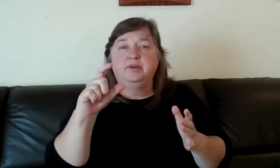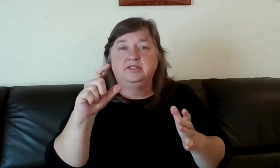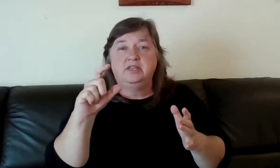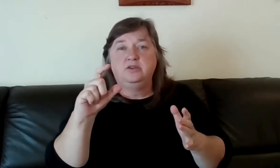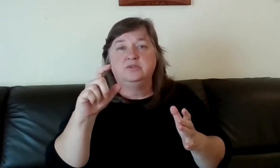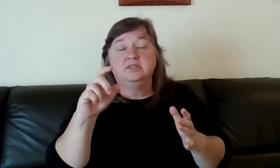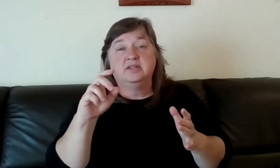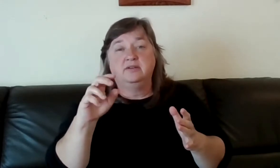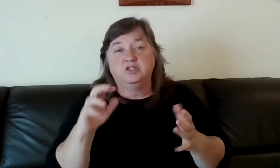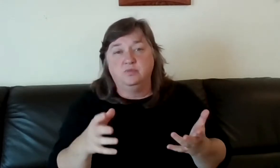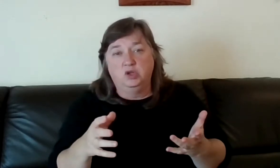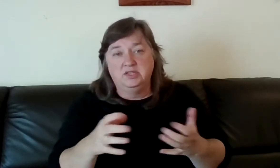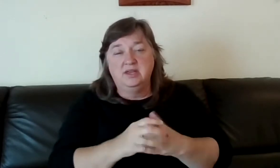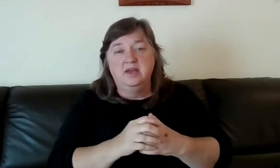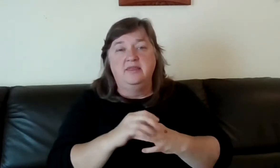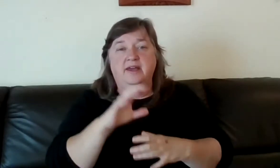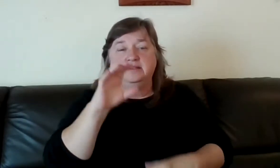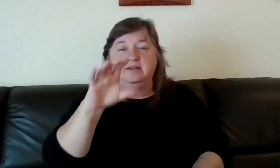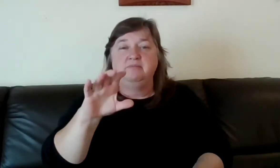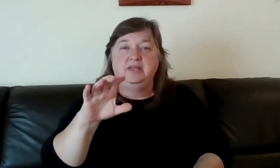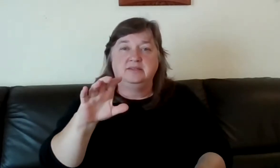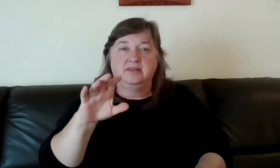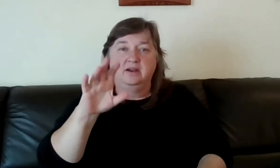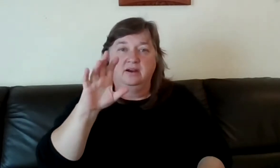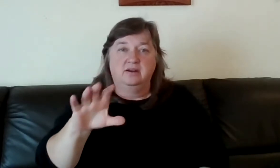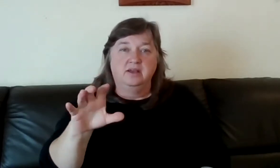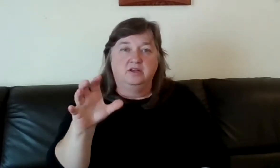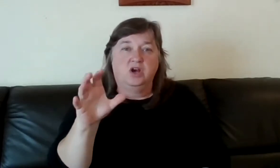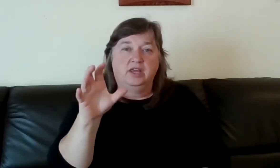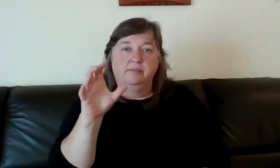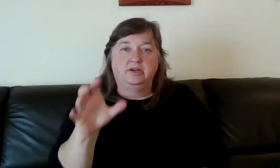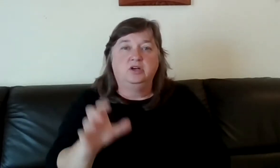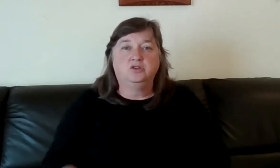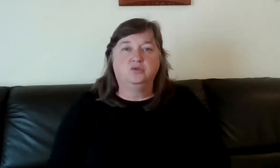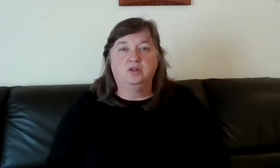D used instead of a small d, that means that they're talking about a cultural